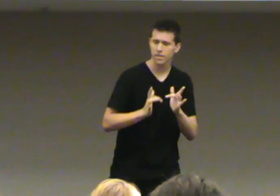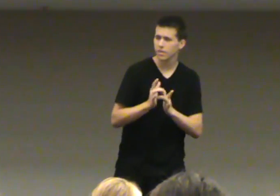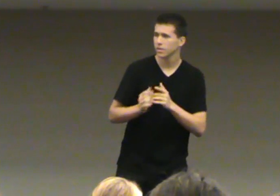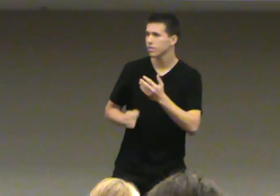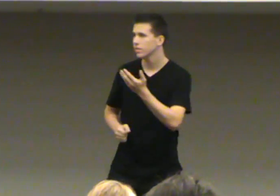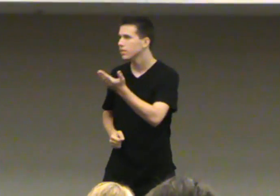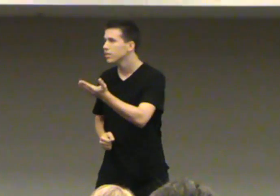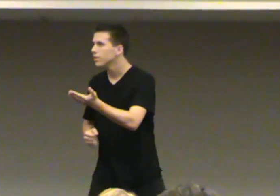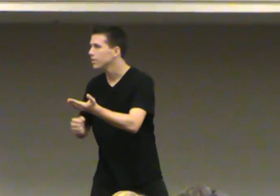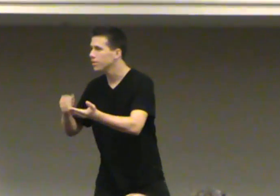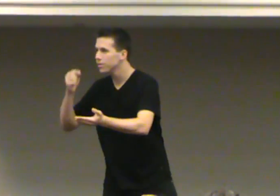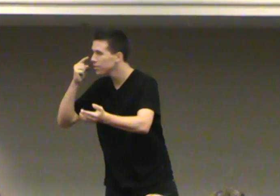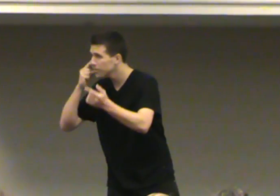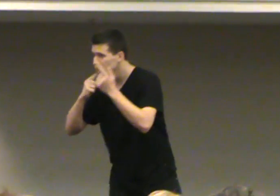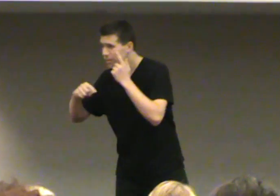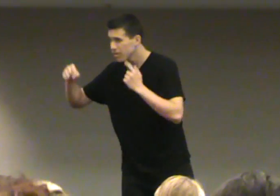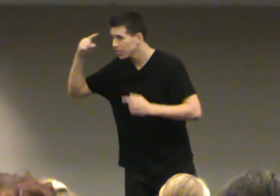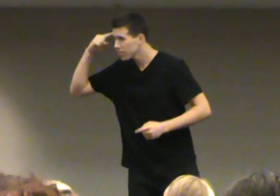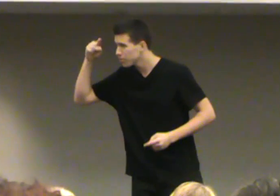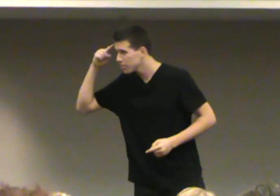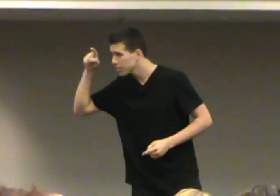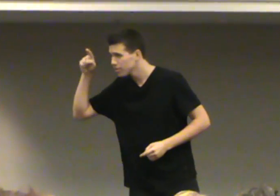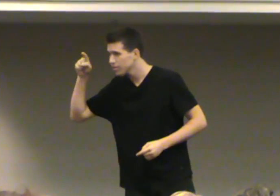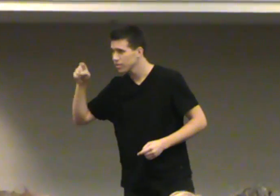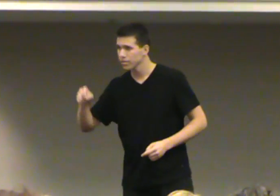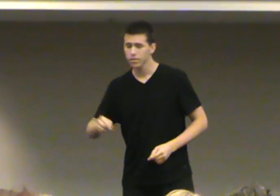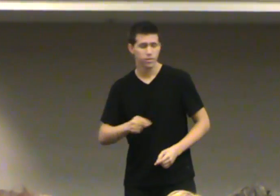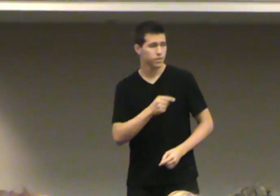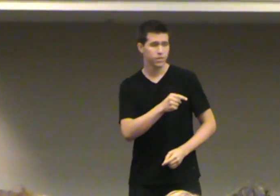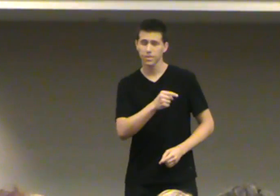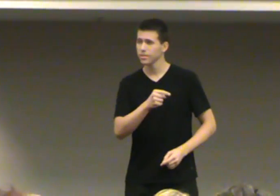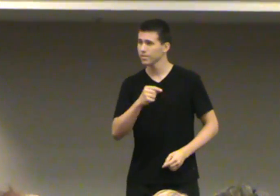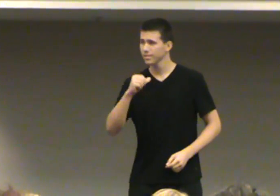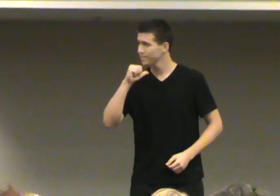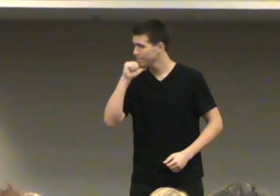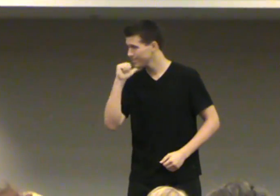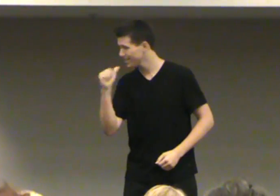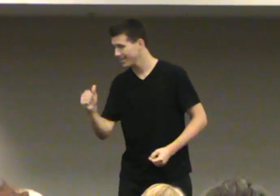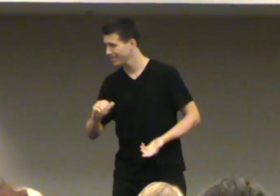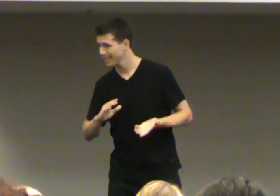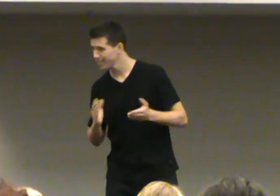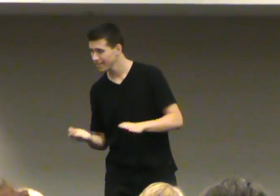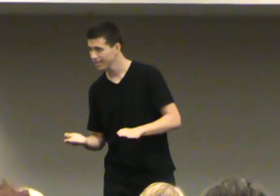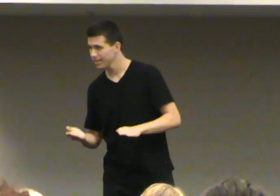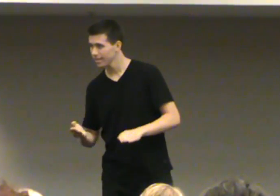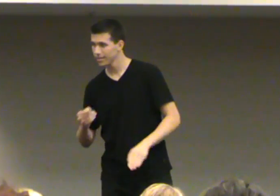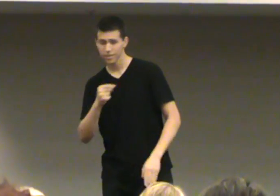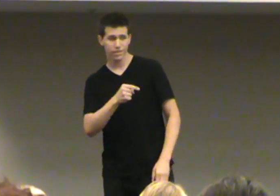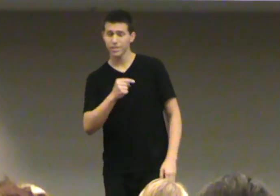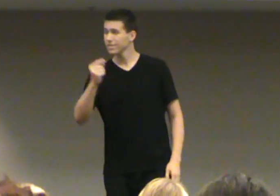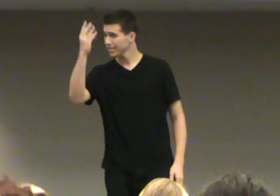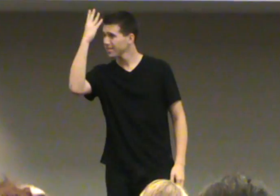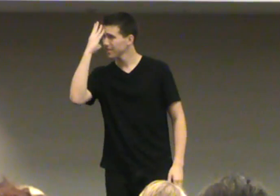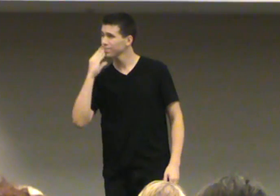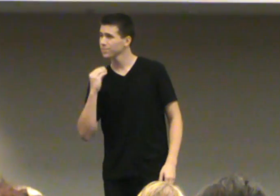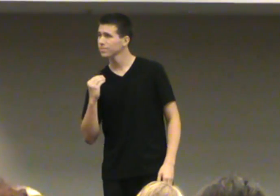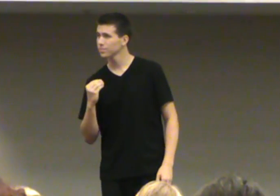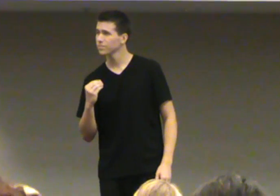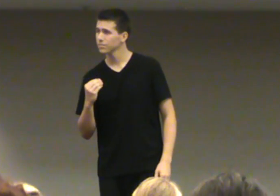Then Jesus asked the words, why is it that you weep? She isn't dead as you suppose. The